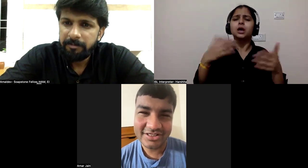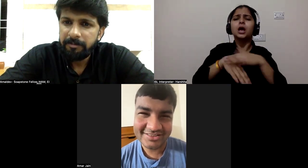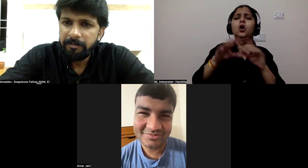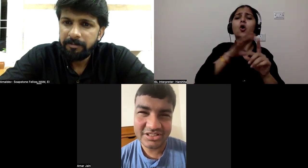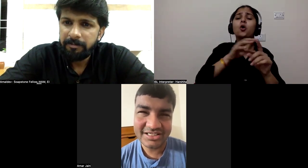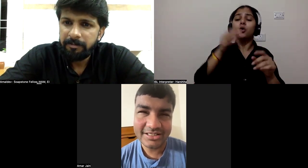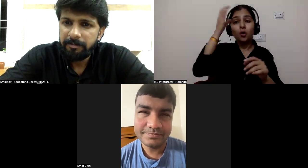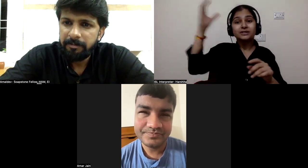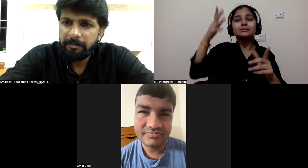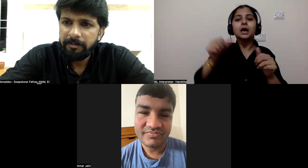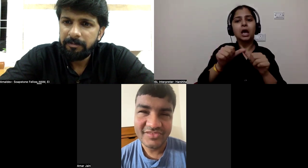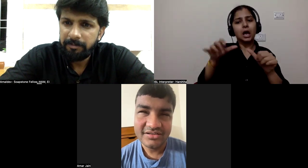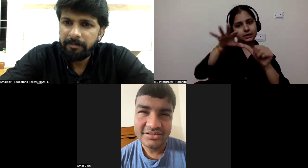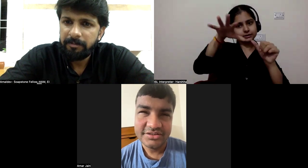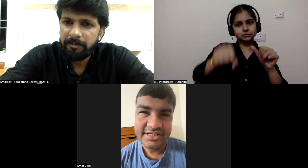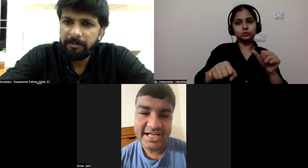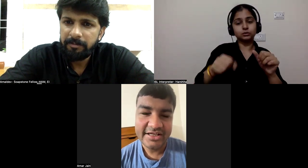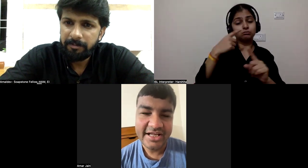need for accessibility.